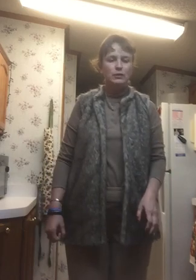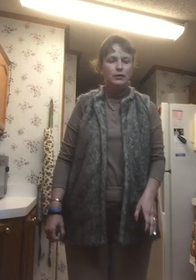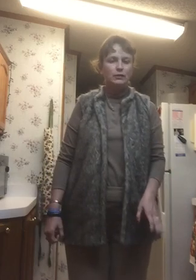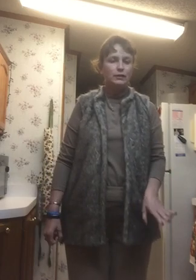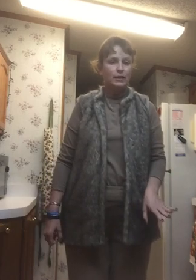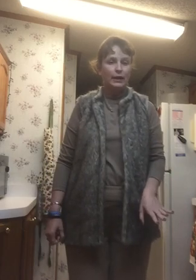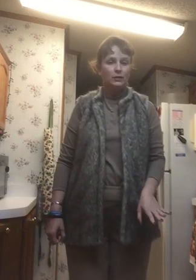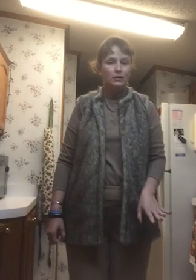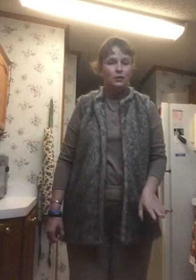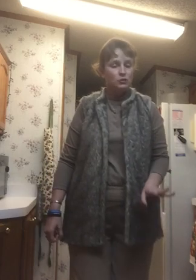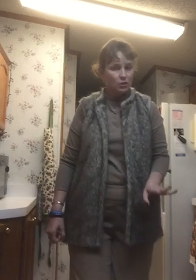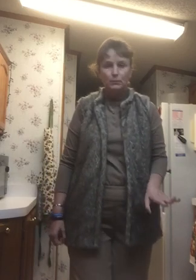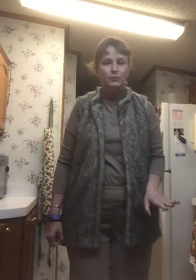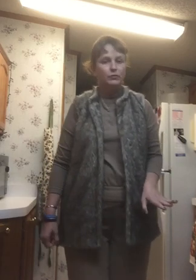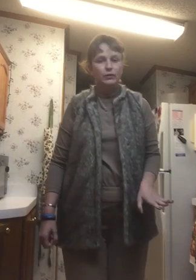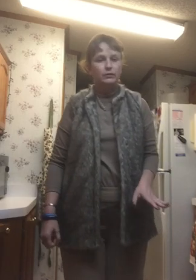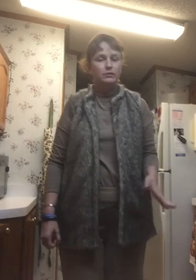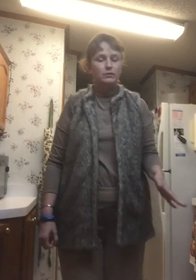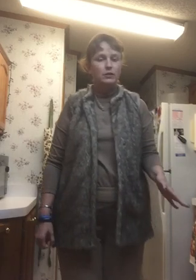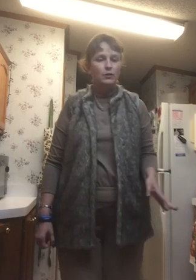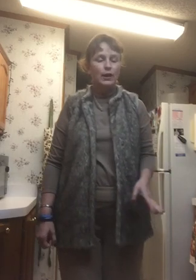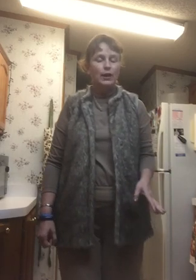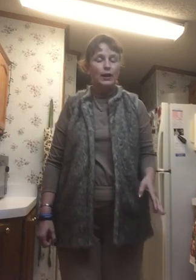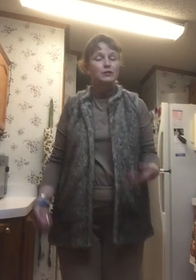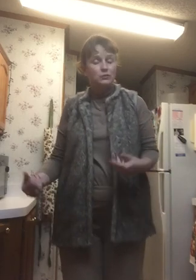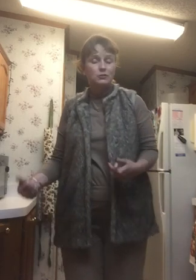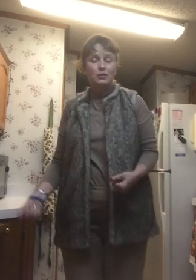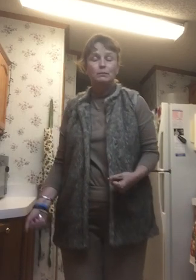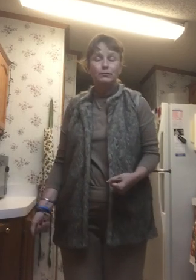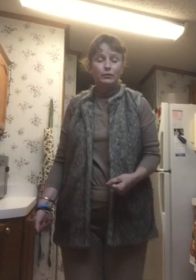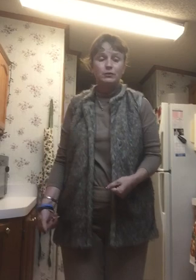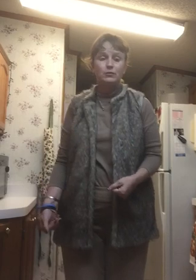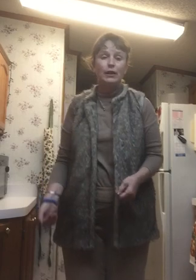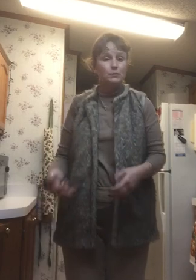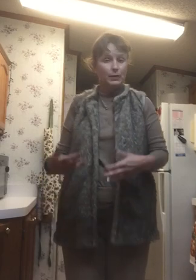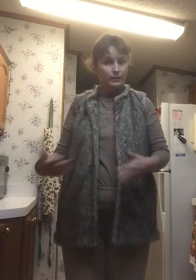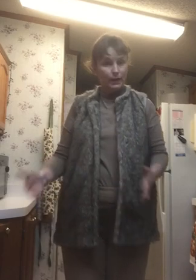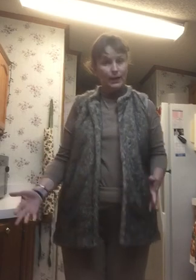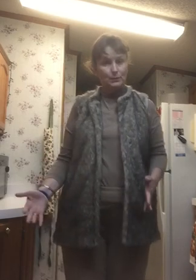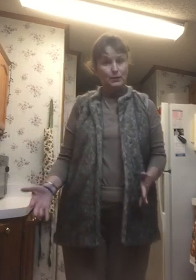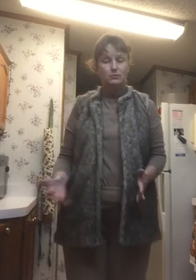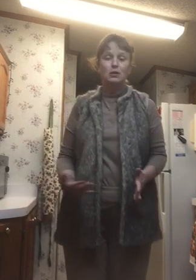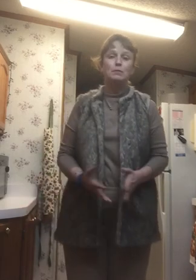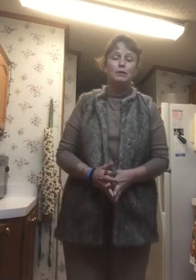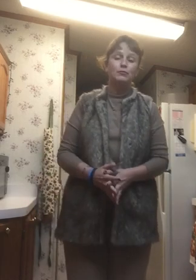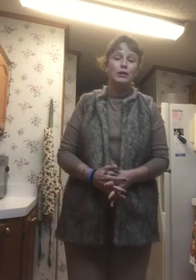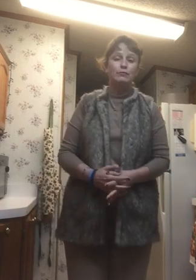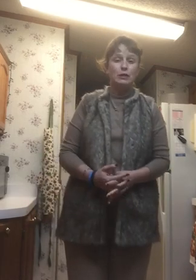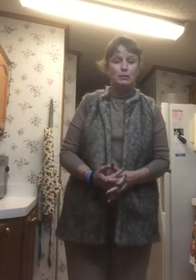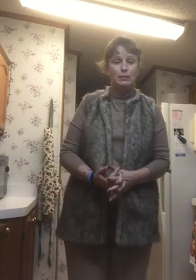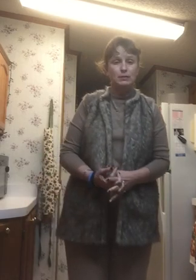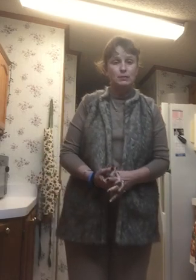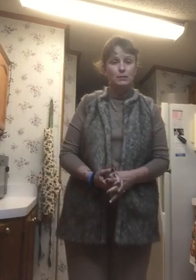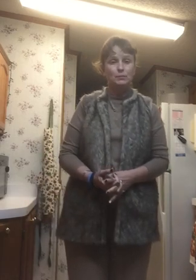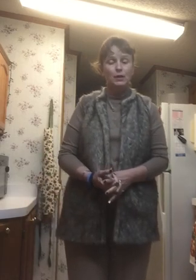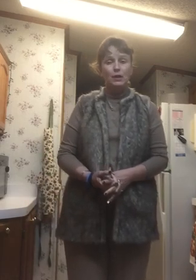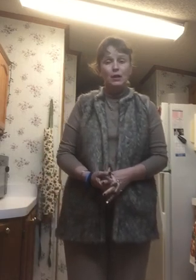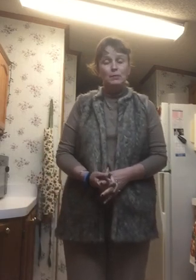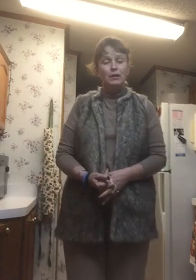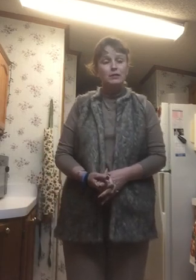anything like that, or stomp your foot. I used to stomp my foot, so I had to break that habit of stomping my foot every time I messed up. Because